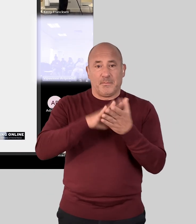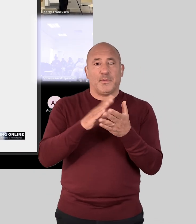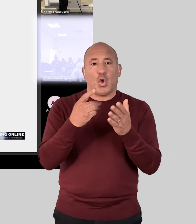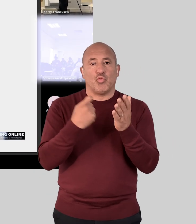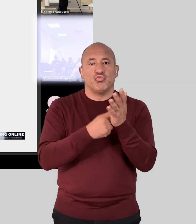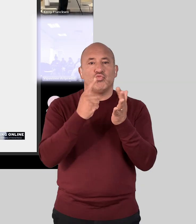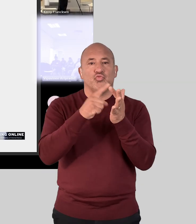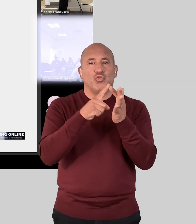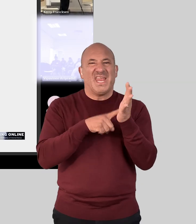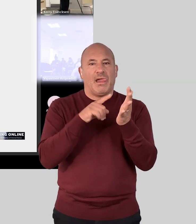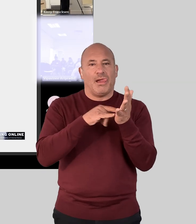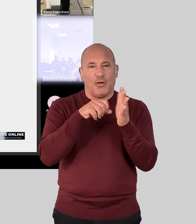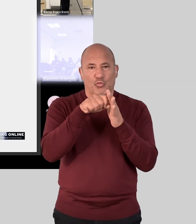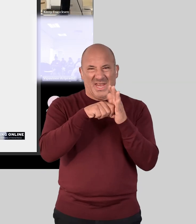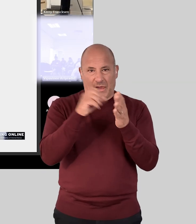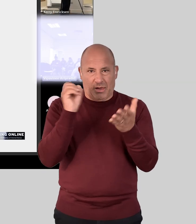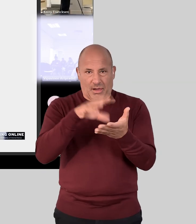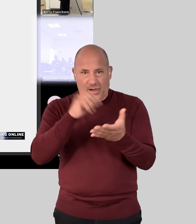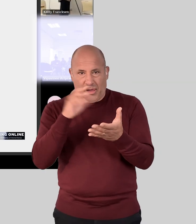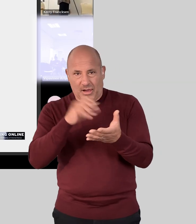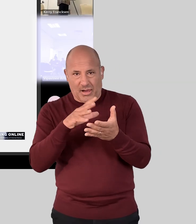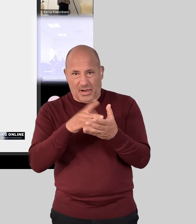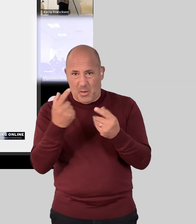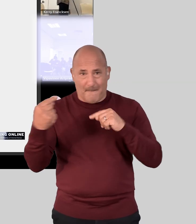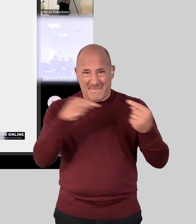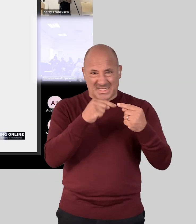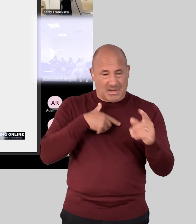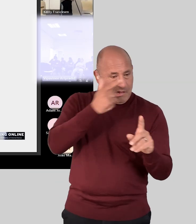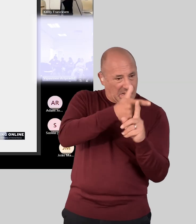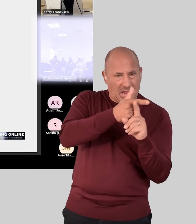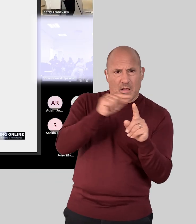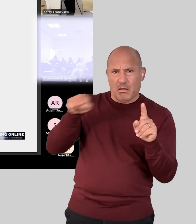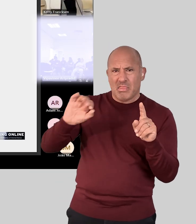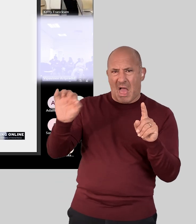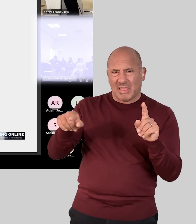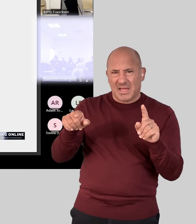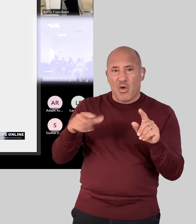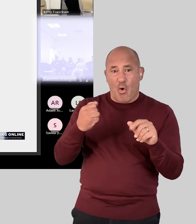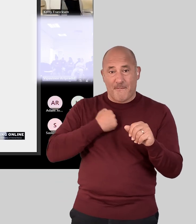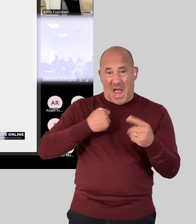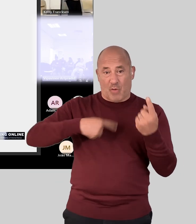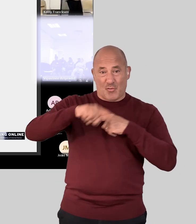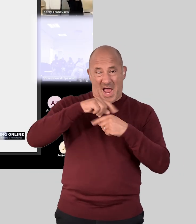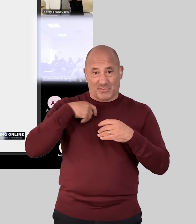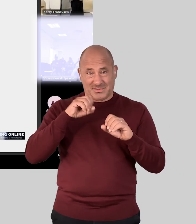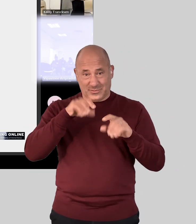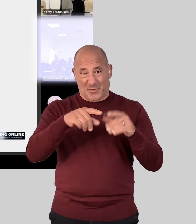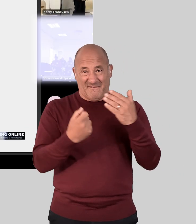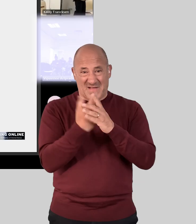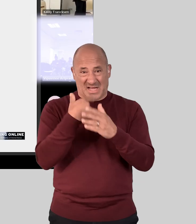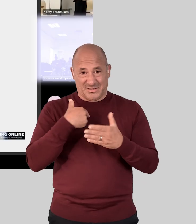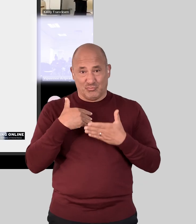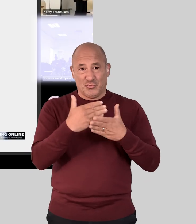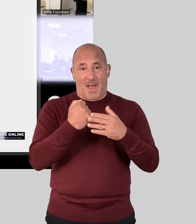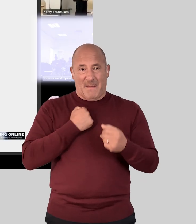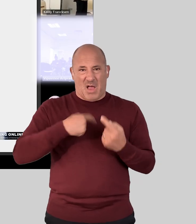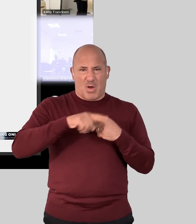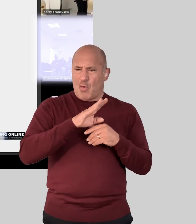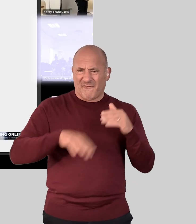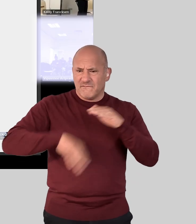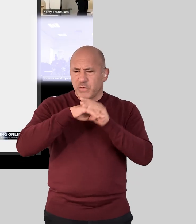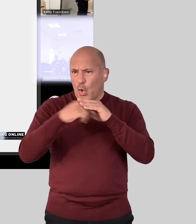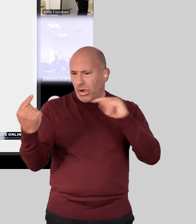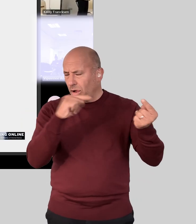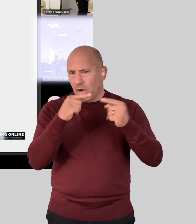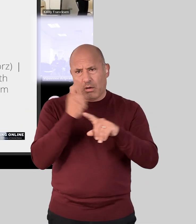Basic examples of image crafting are posting highlight reels of one-sided battles, or sharing just your rounds from an